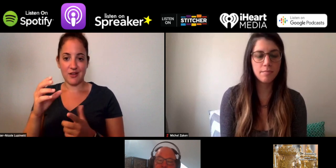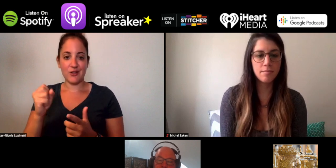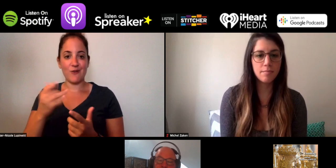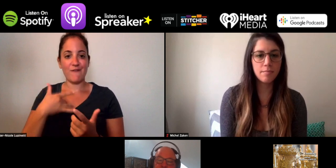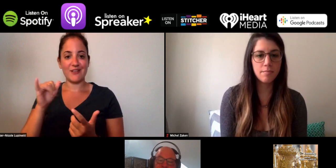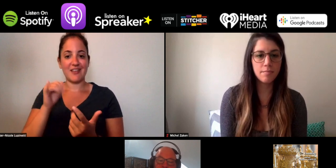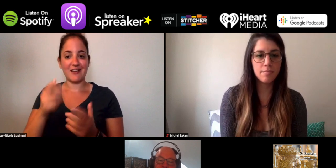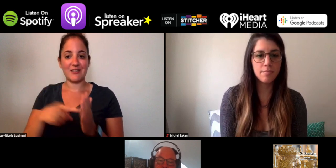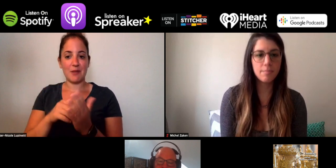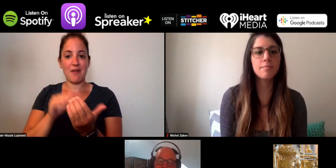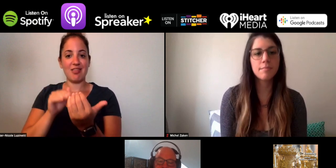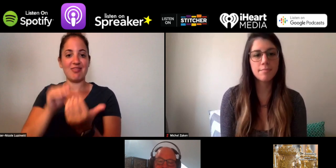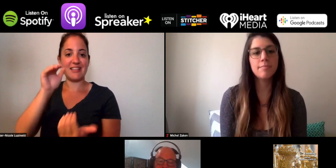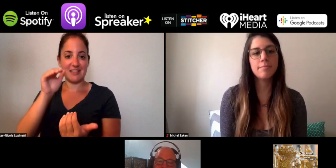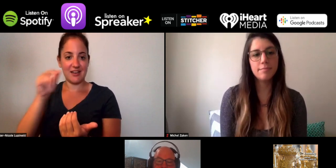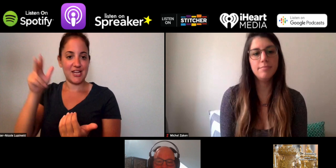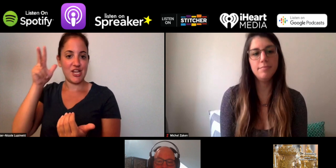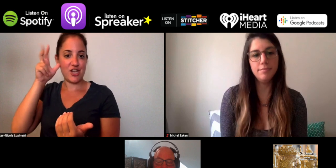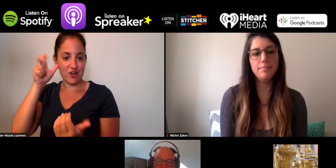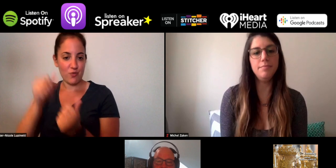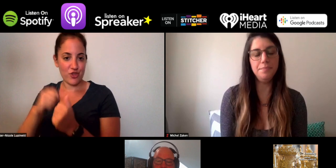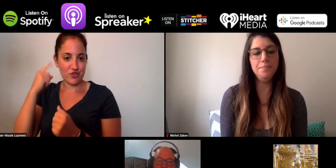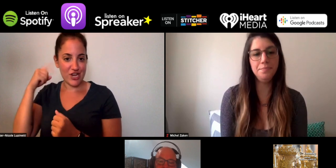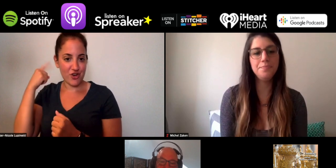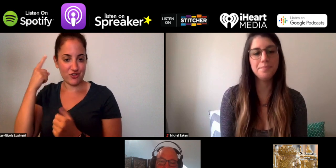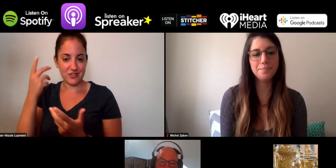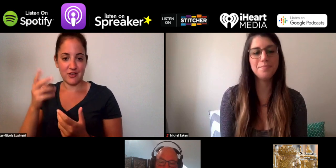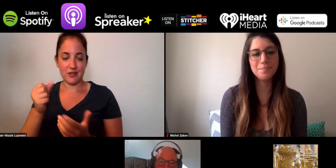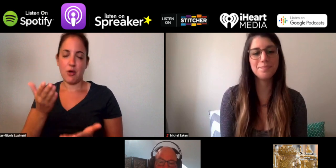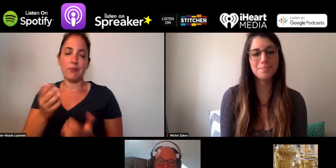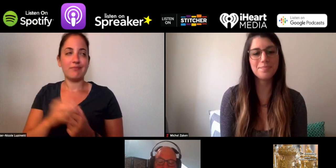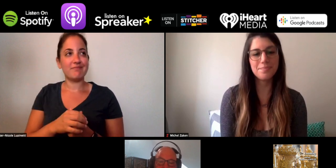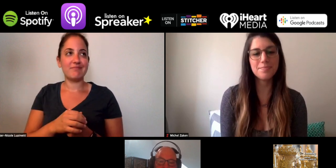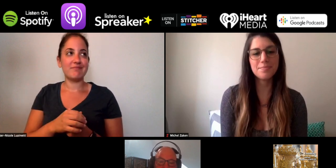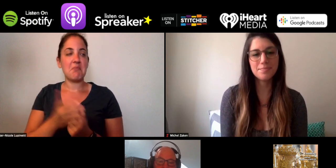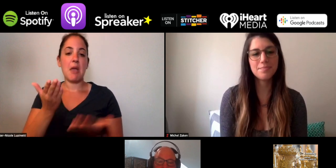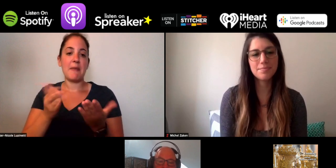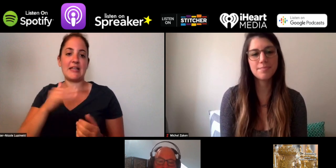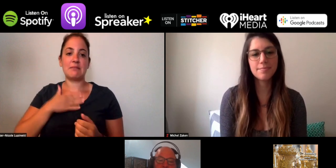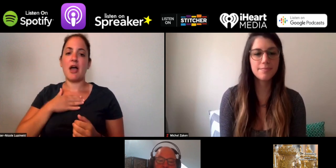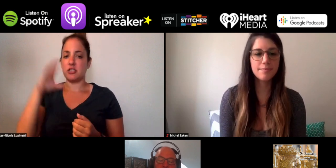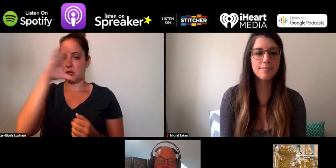than listening with your ears, which I think is, maybe that's an assumption on my